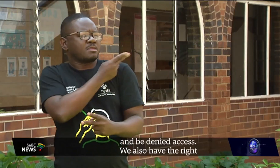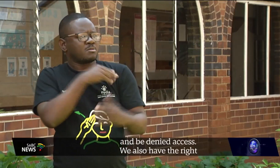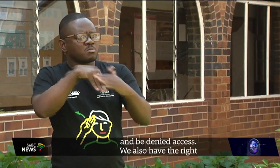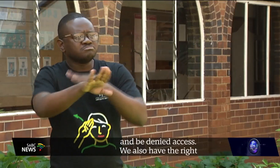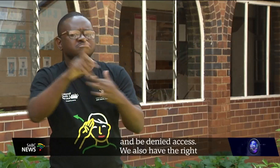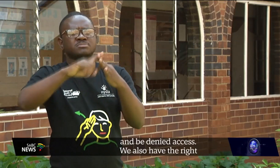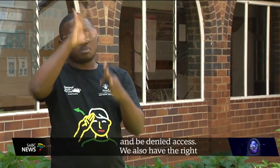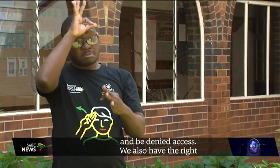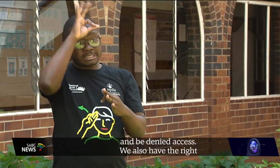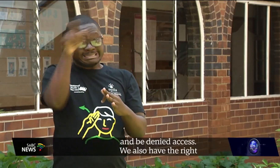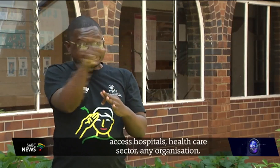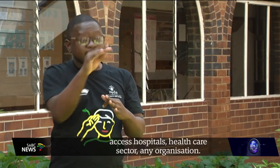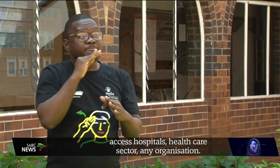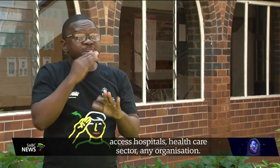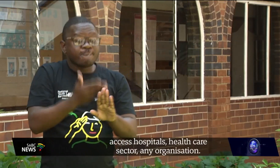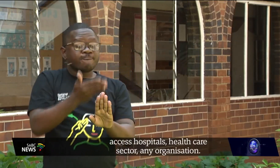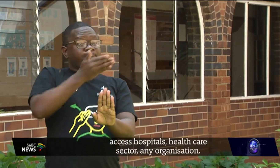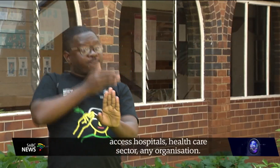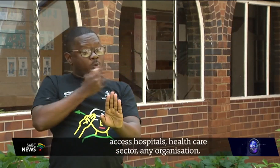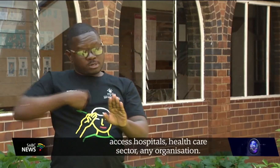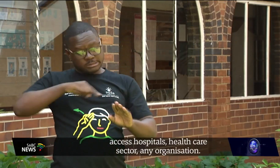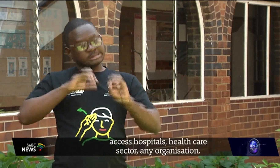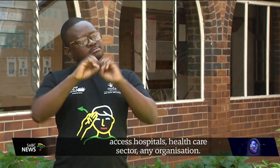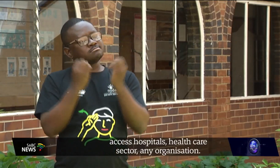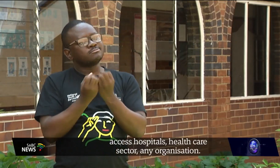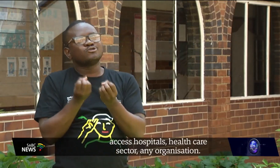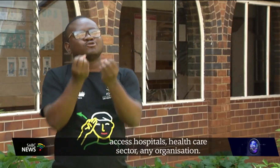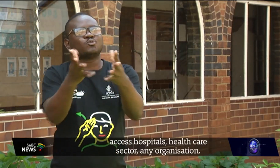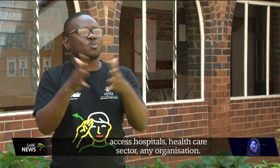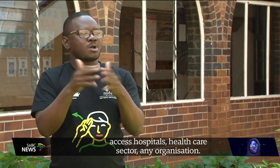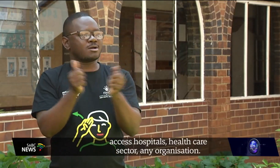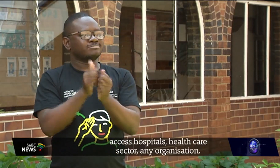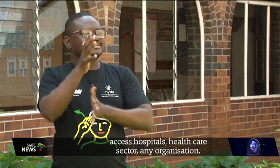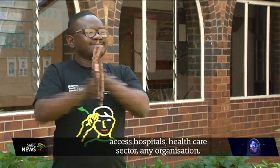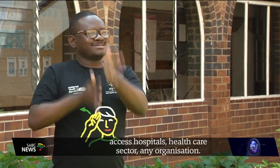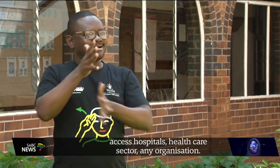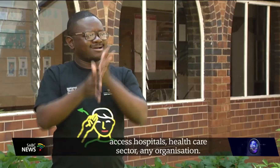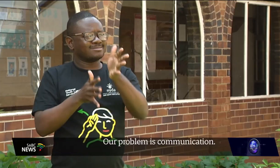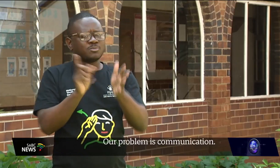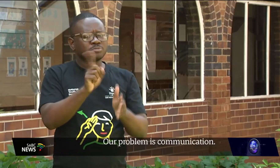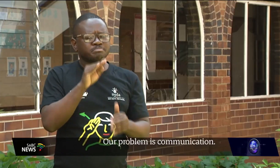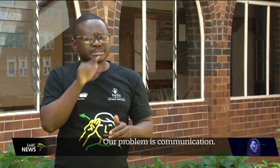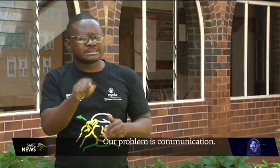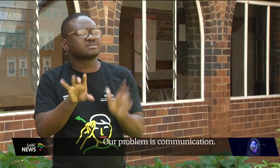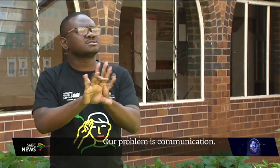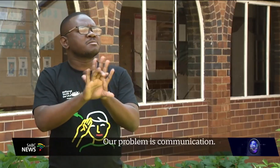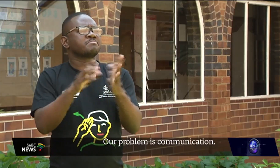rena re na le di-right tsa gore re accessa di-hospitals, healthcare sector, any organization, and bothata ba rena ke